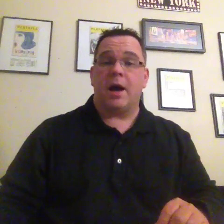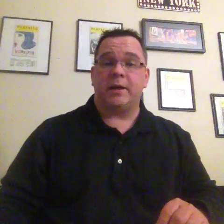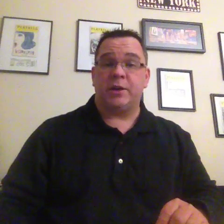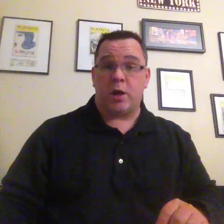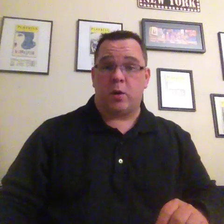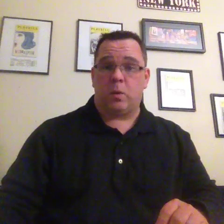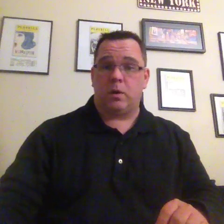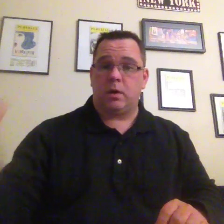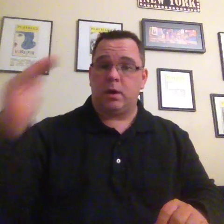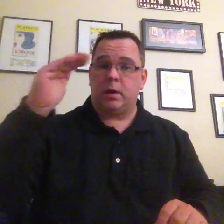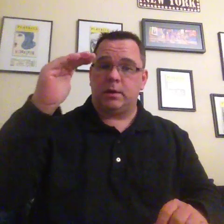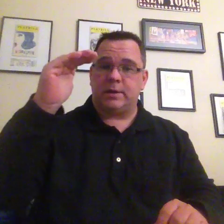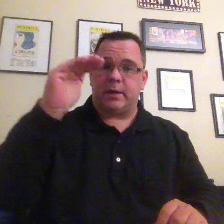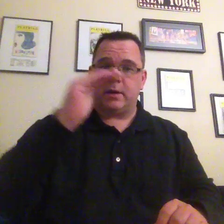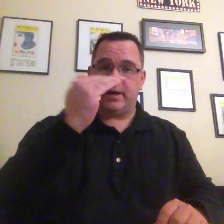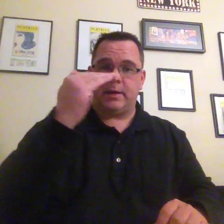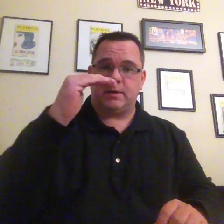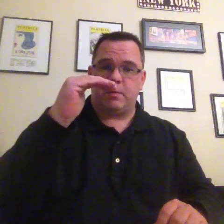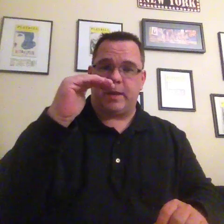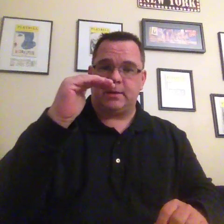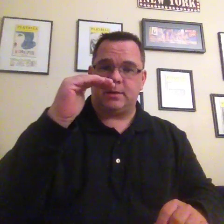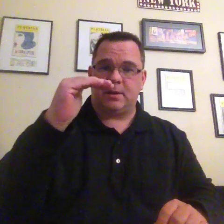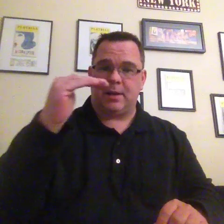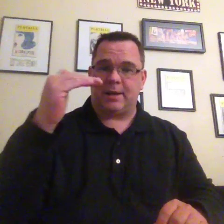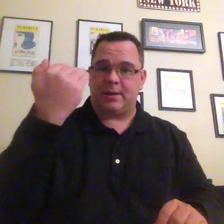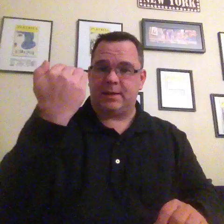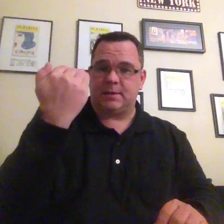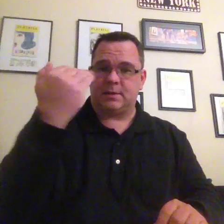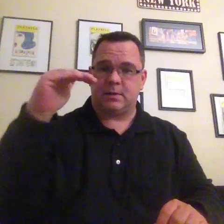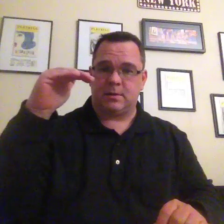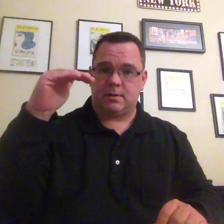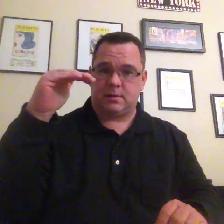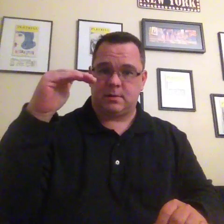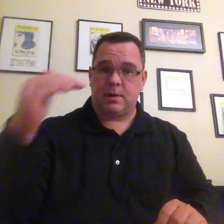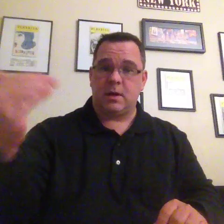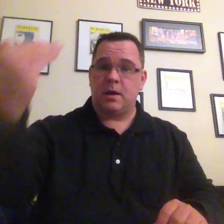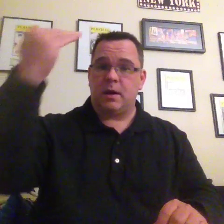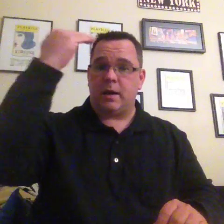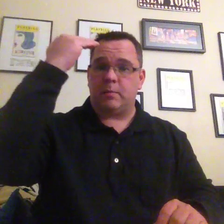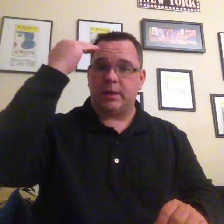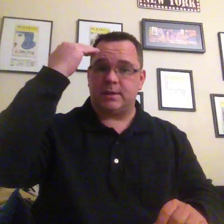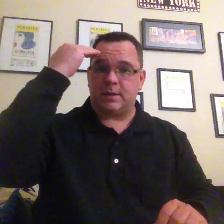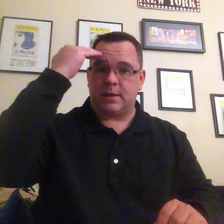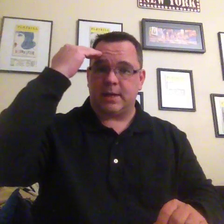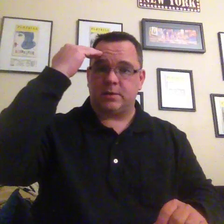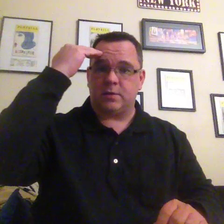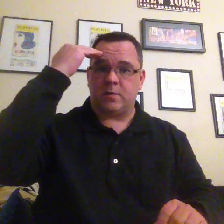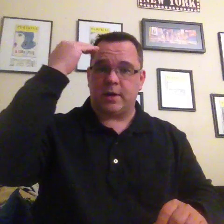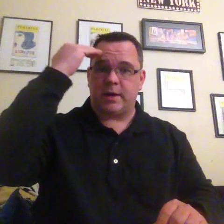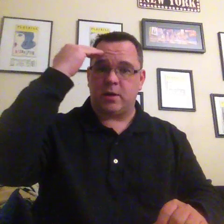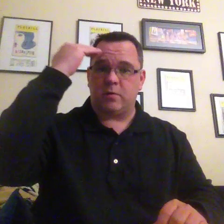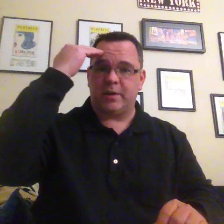I know. Take your hand bent like this and place it against your forehead over here